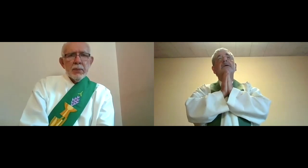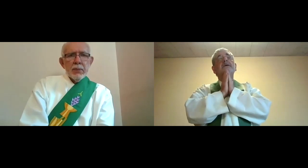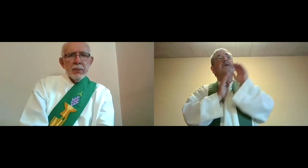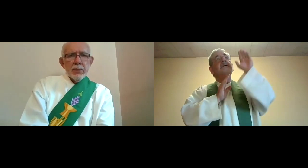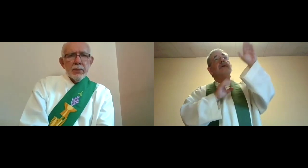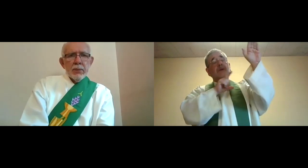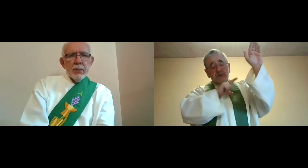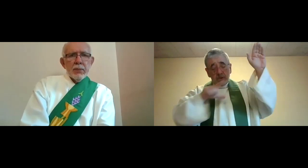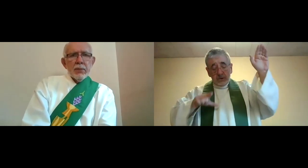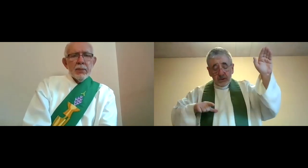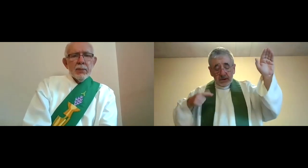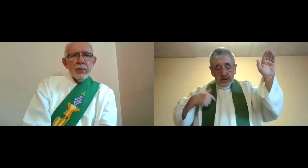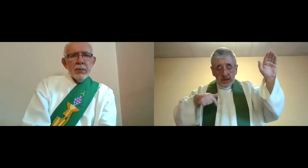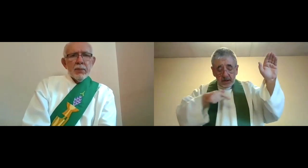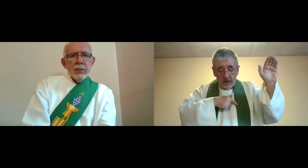Let us pray.